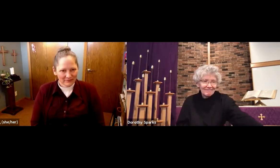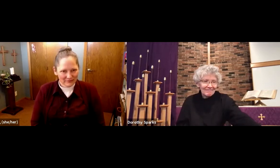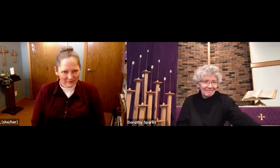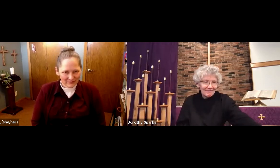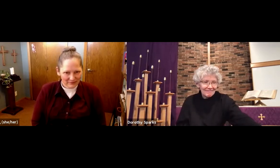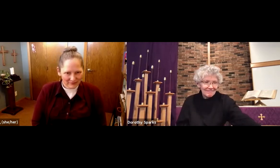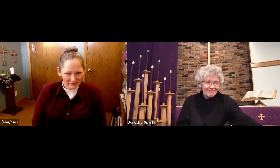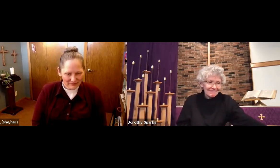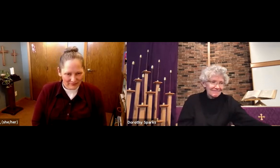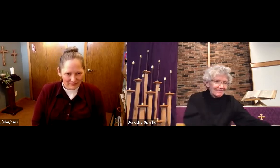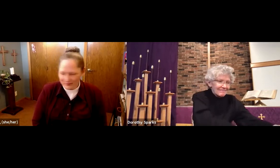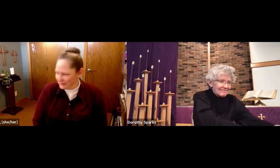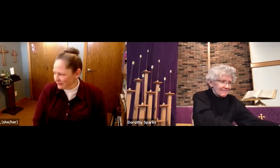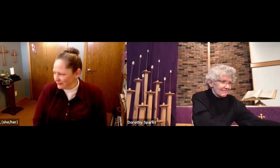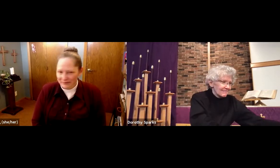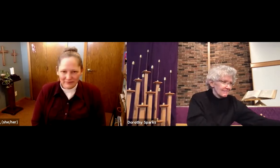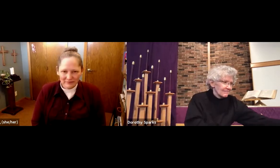Wednesday.